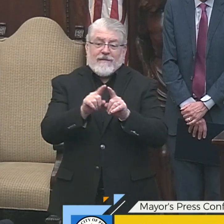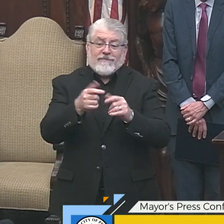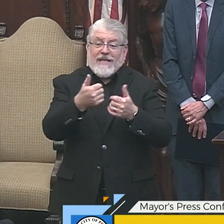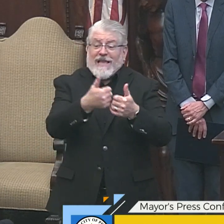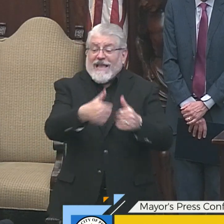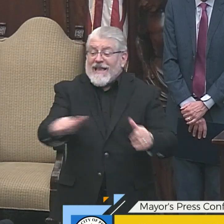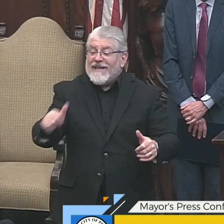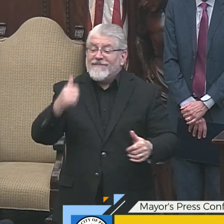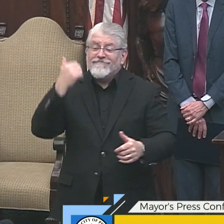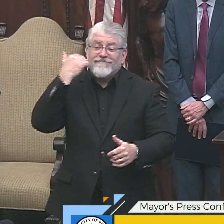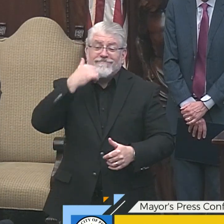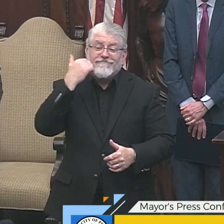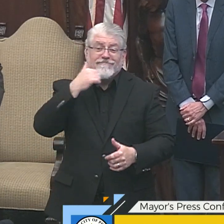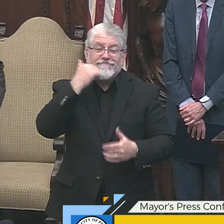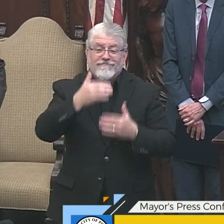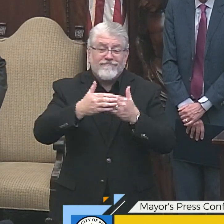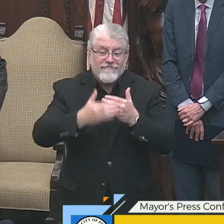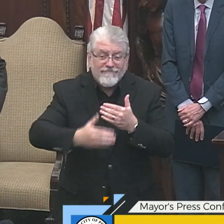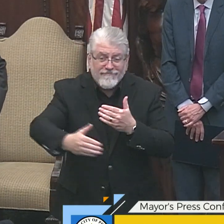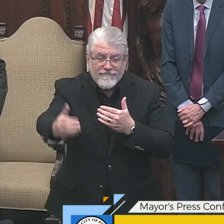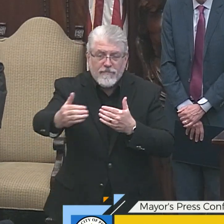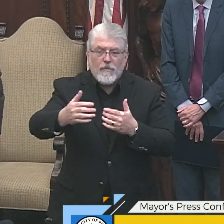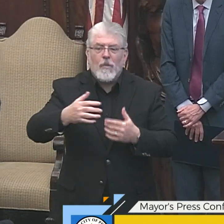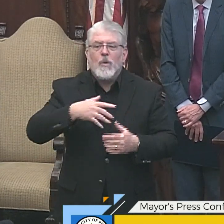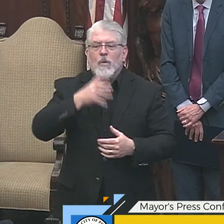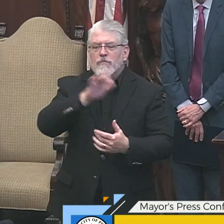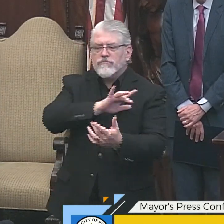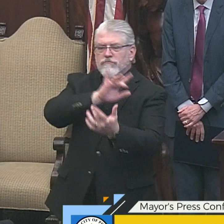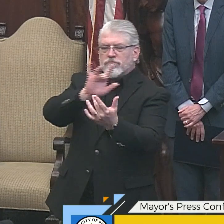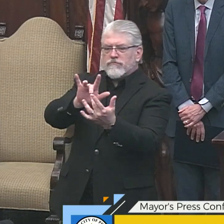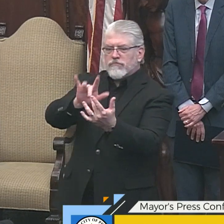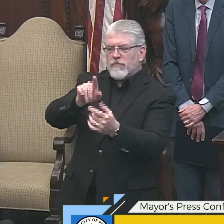do not have but we can certainly get that for you.